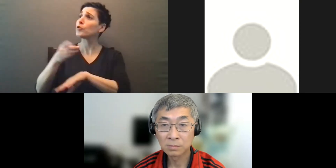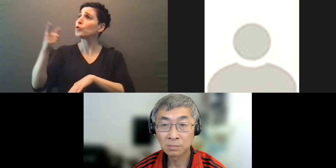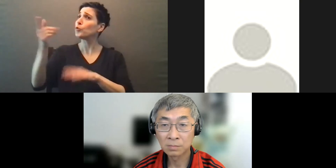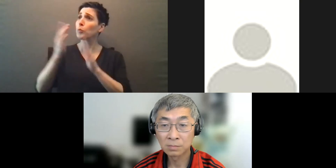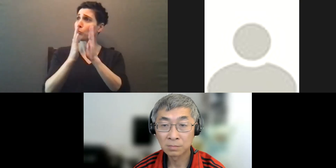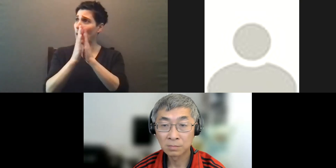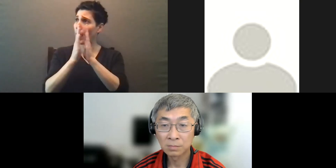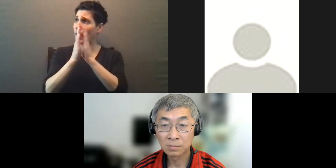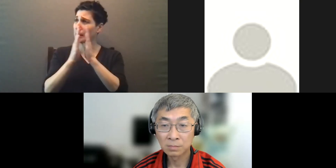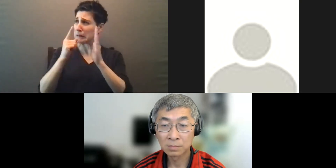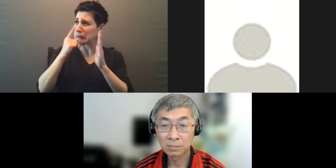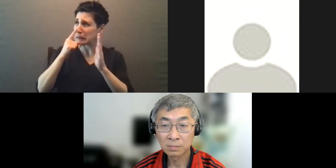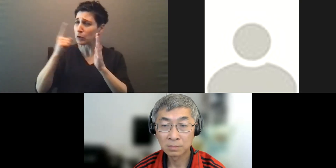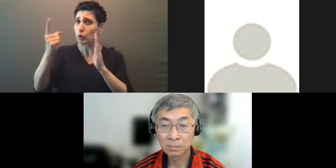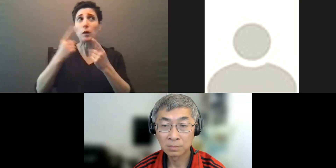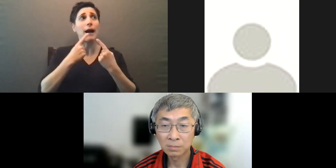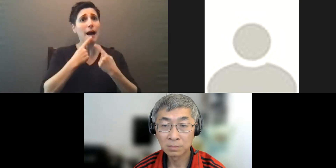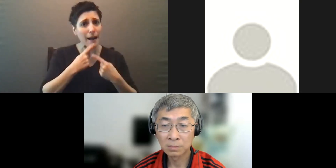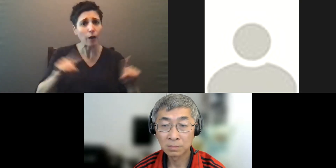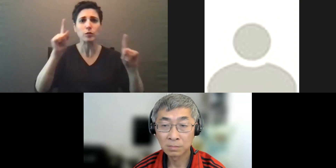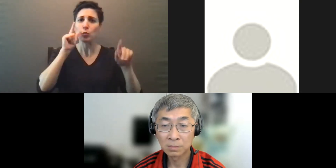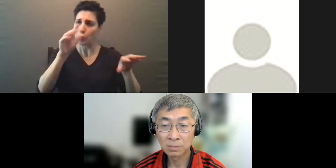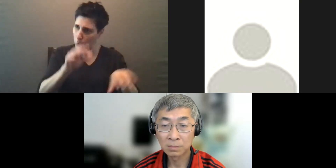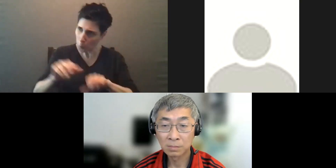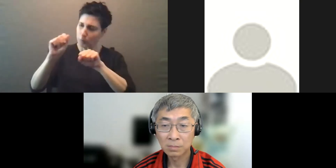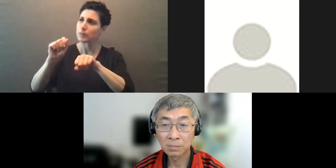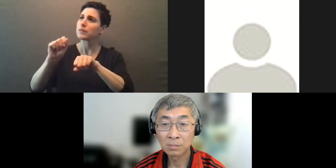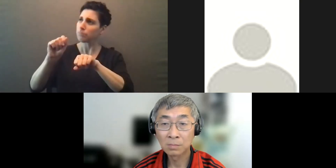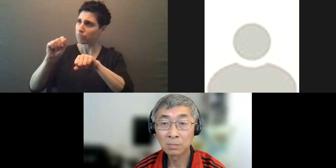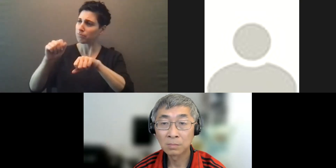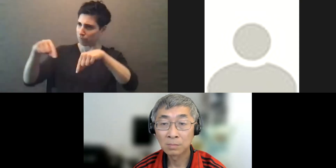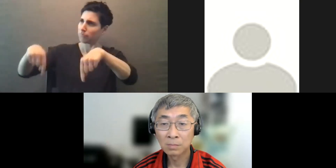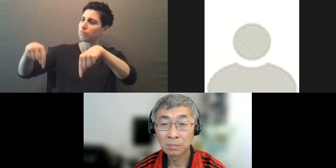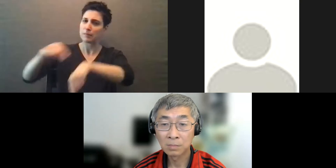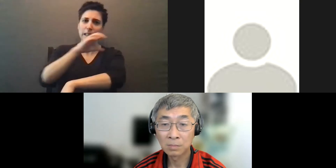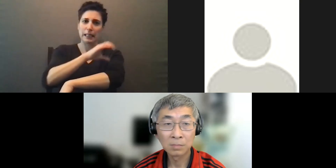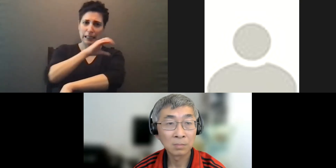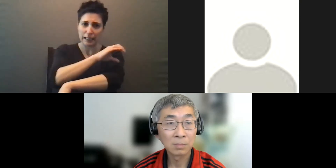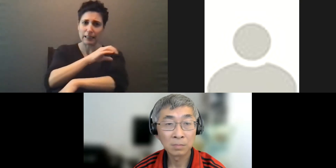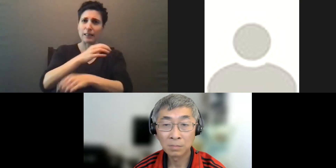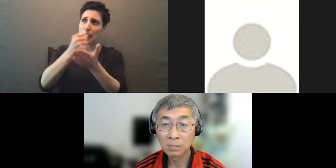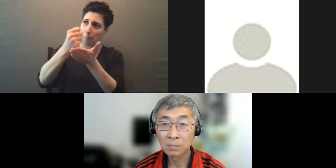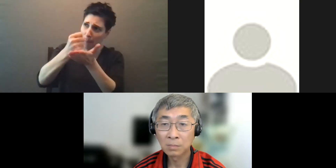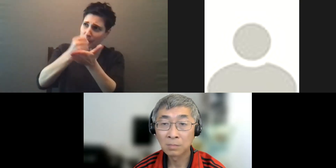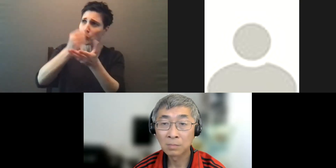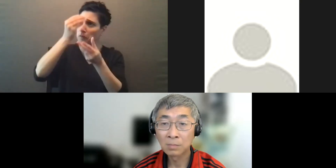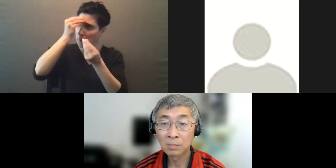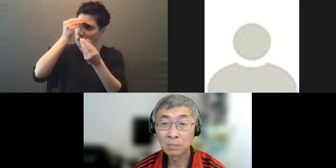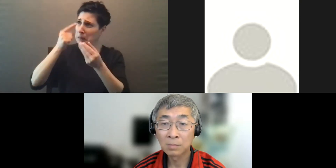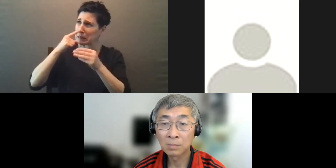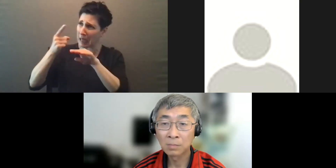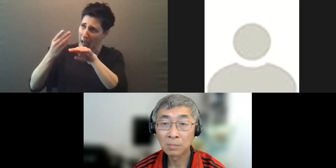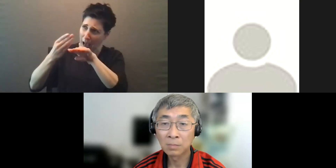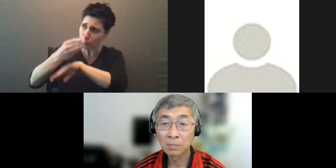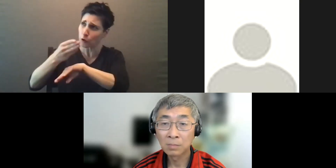prayer that there is a pop-up clinic and vaccine passport information are given. Can you just go after? So